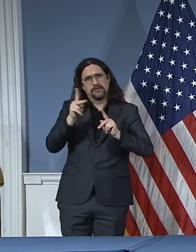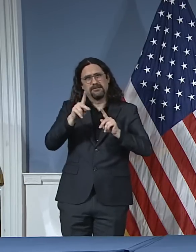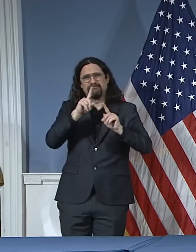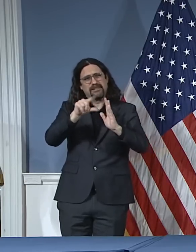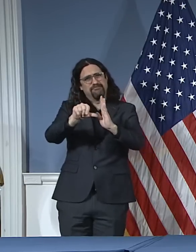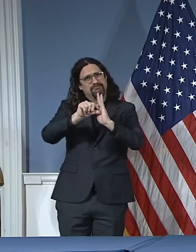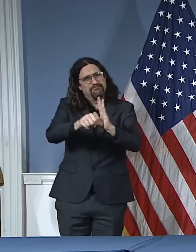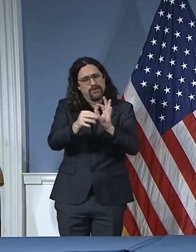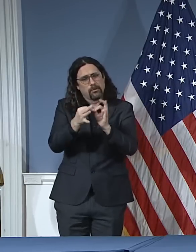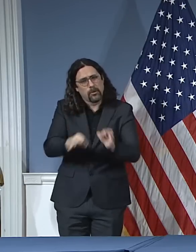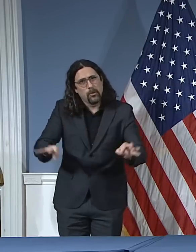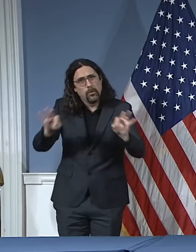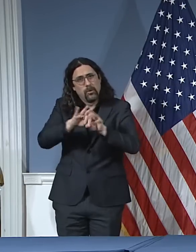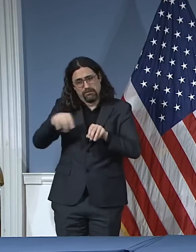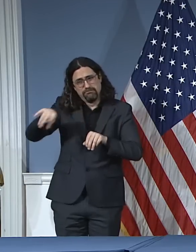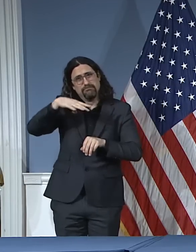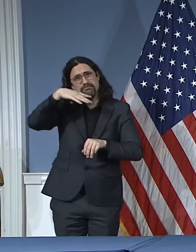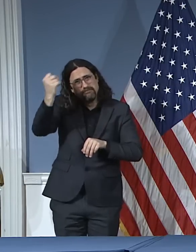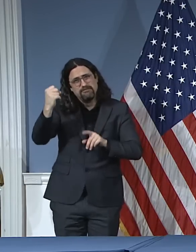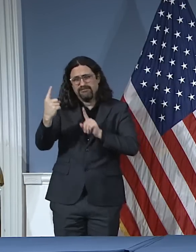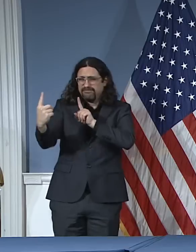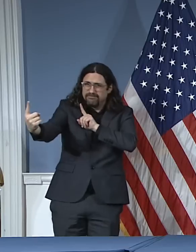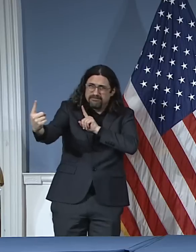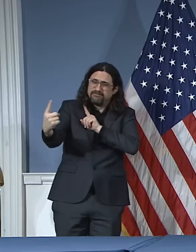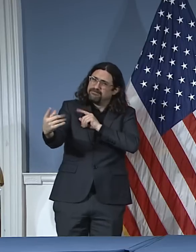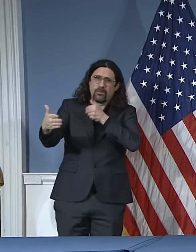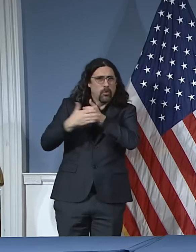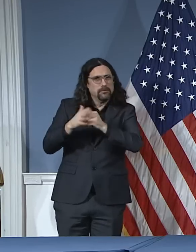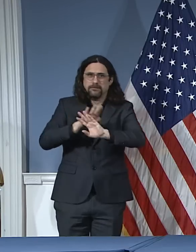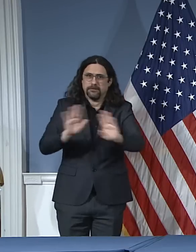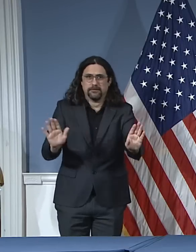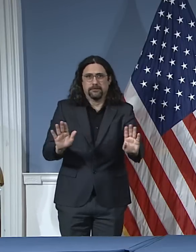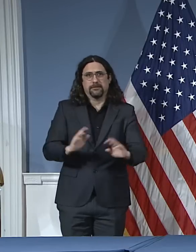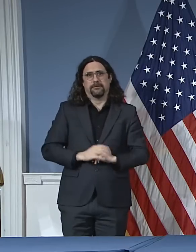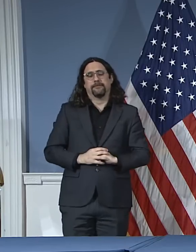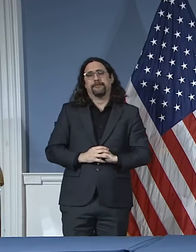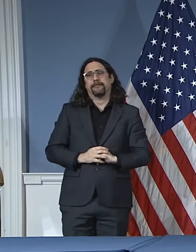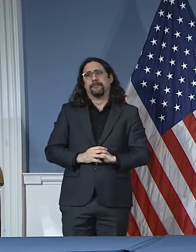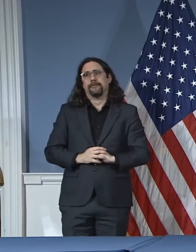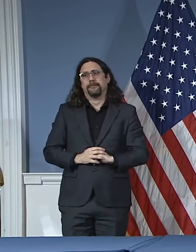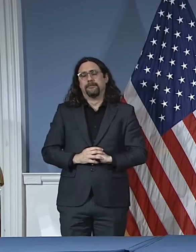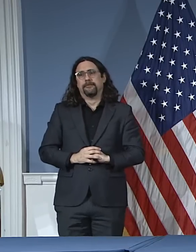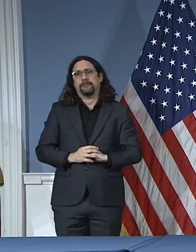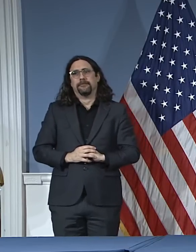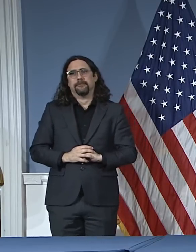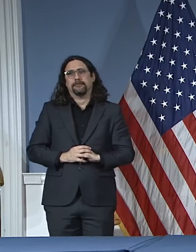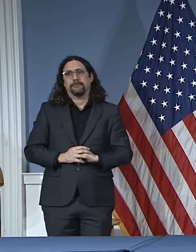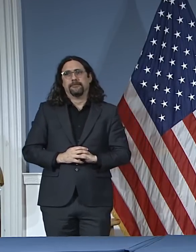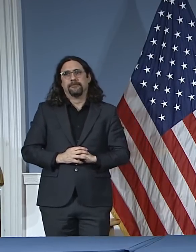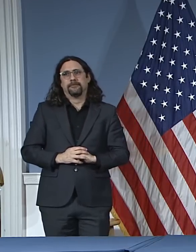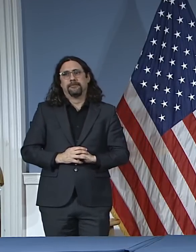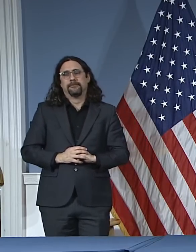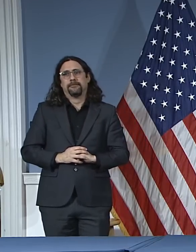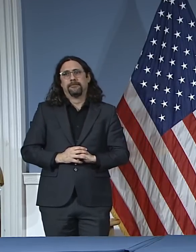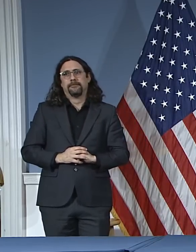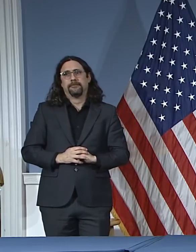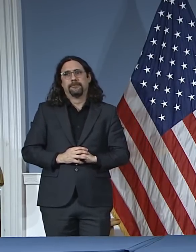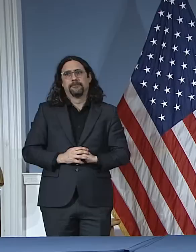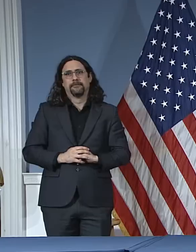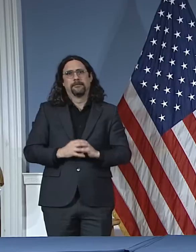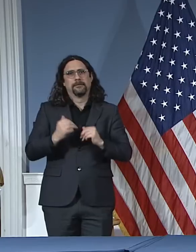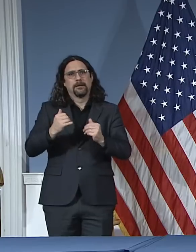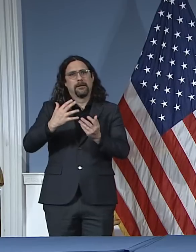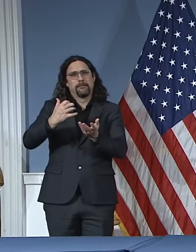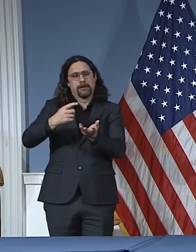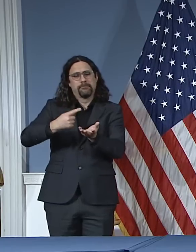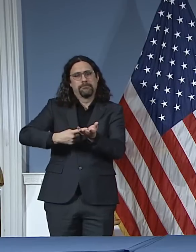I'm going to talk for a moment about the situation with other levels of government, and it is ever there was a tale of two